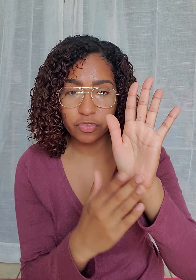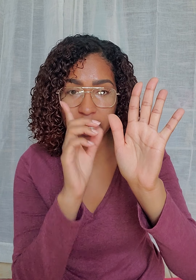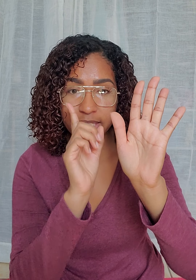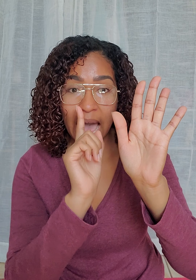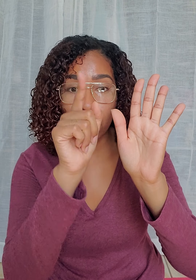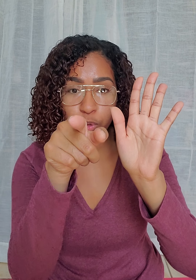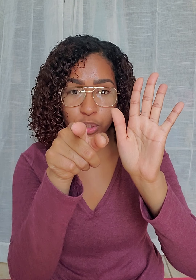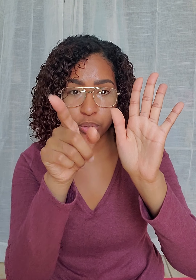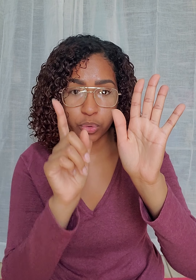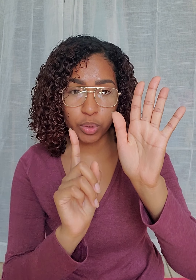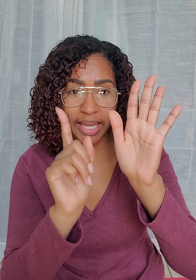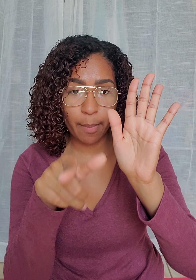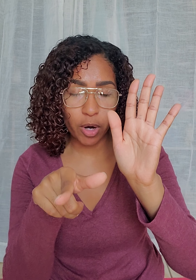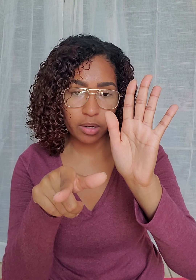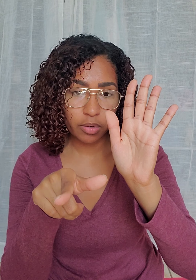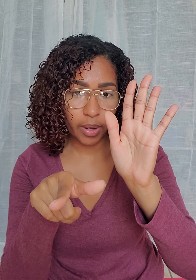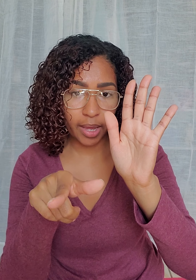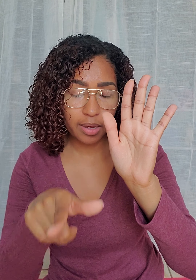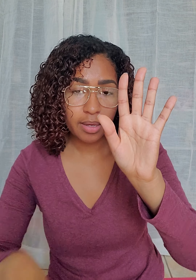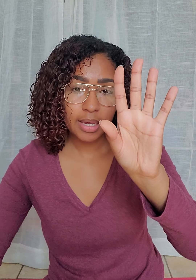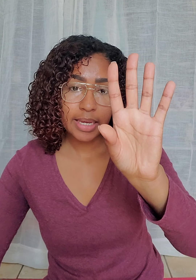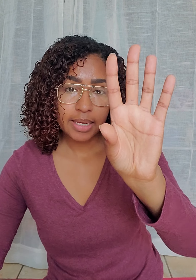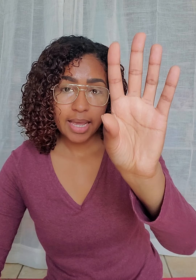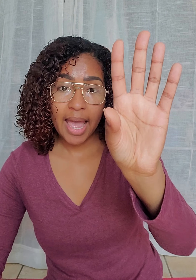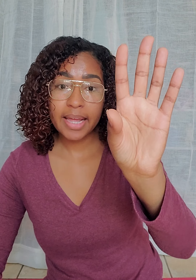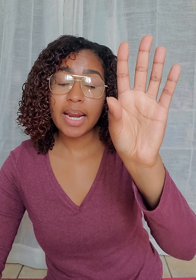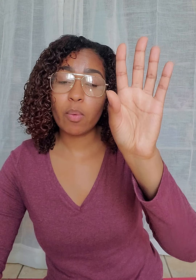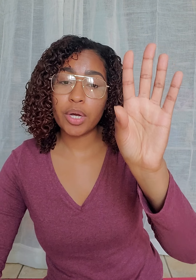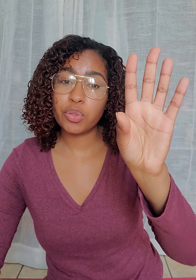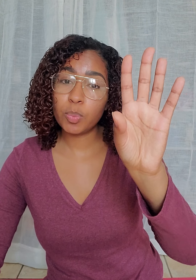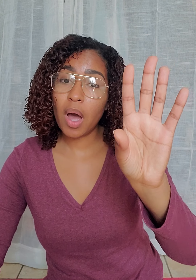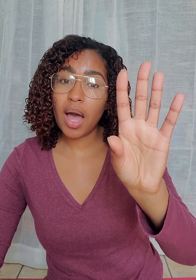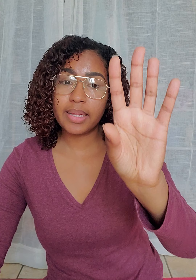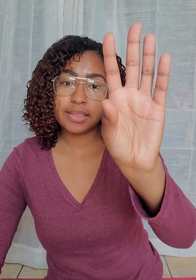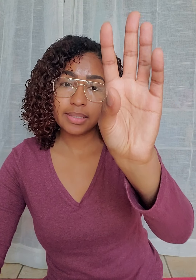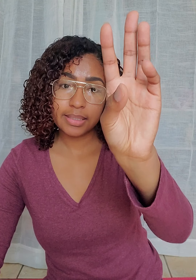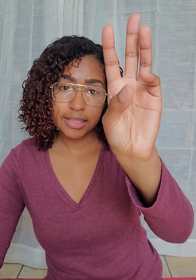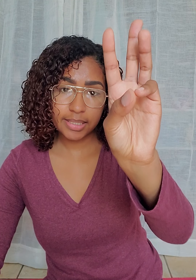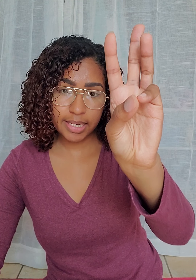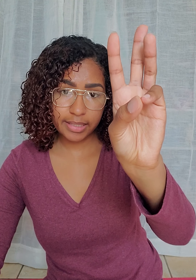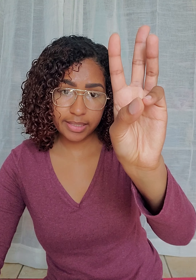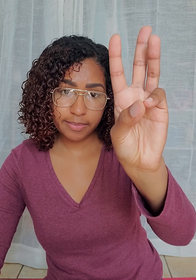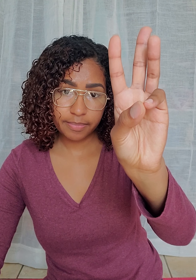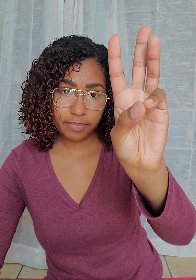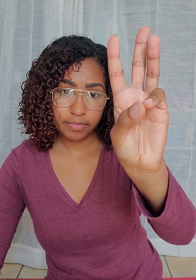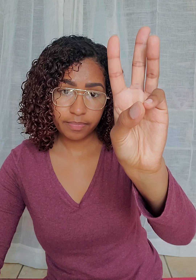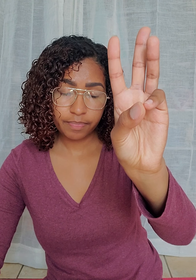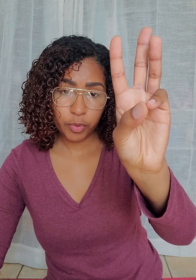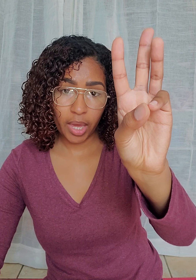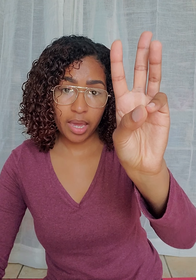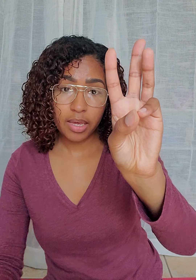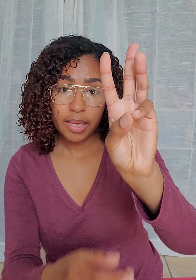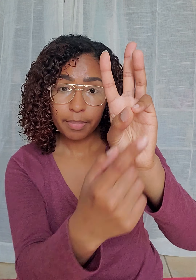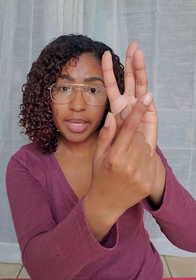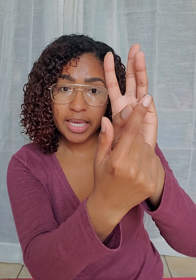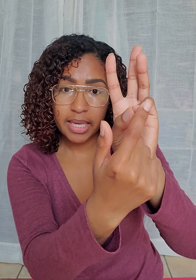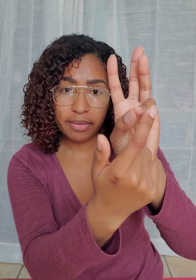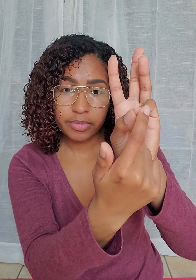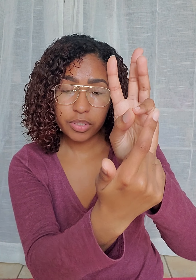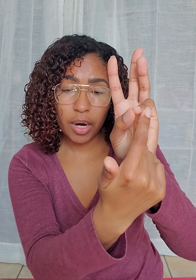face out to the camera, okay? And I want you to pause. 6, okay? Pinky, start with